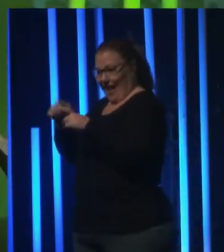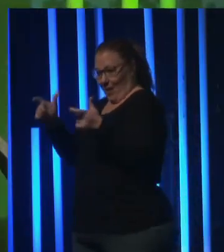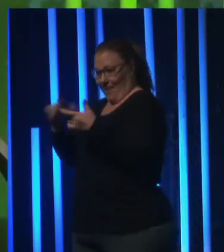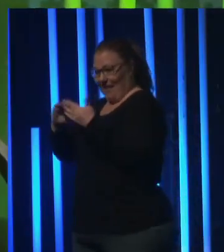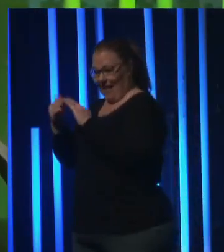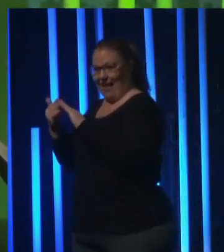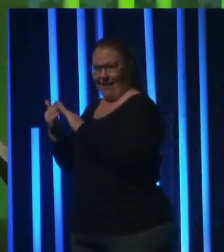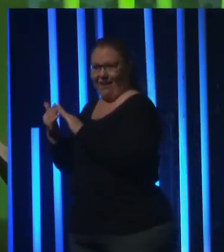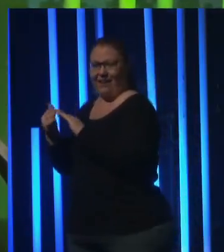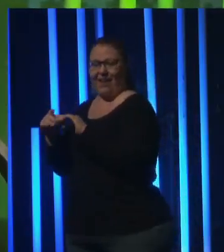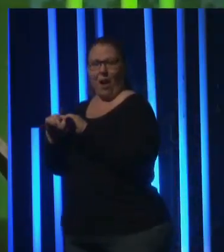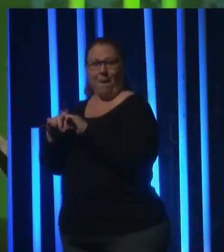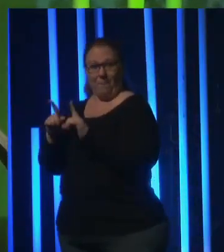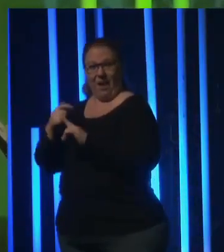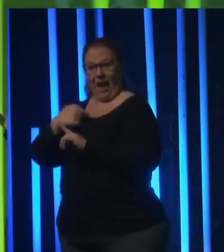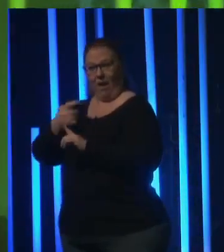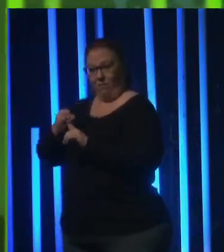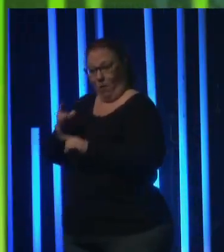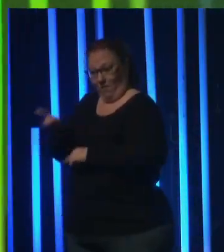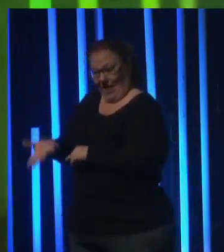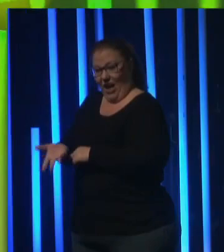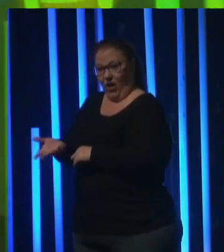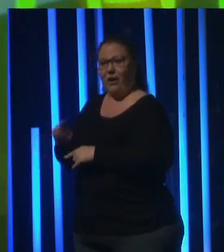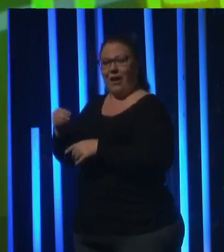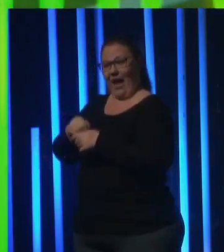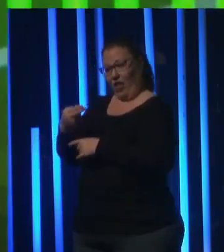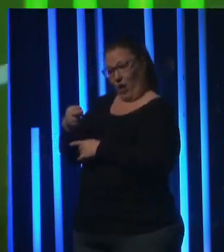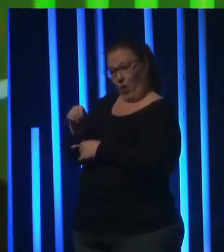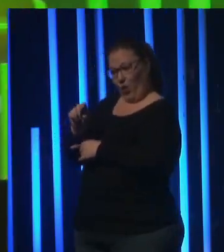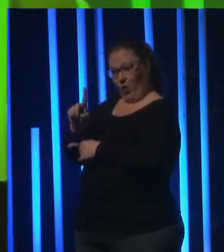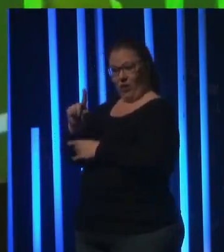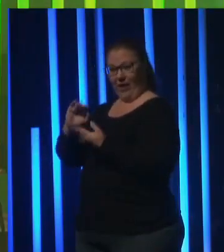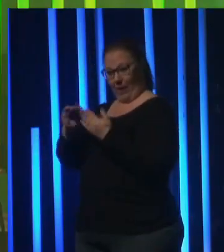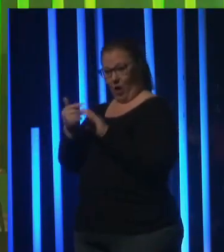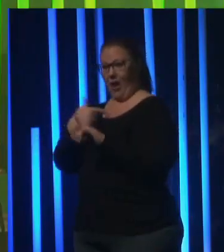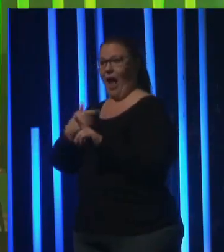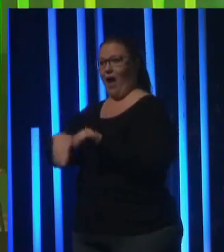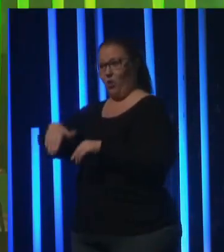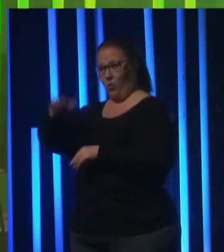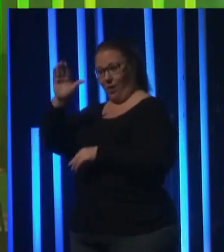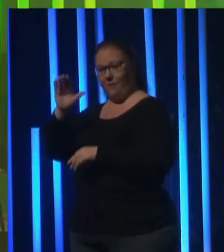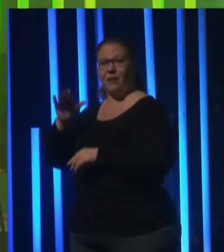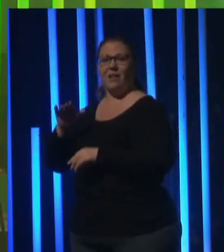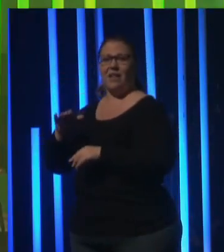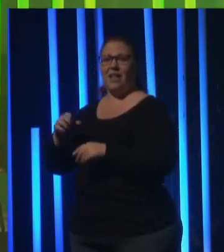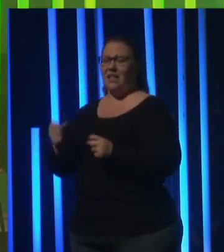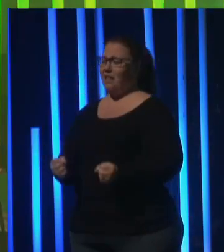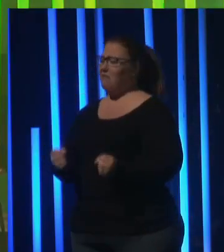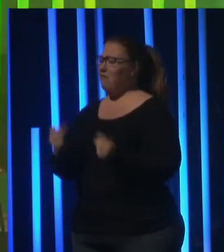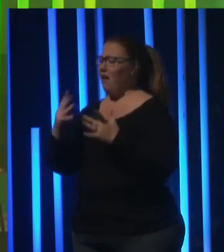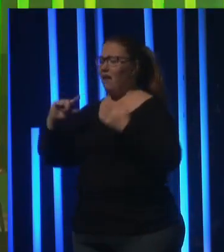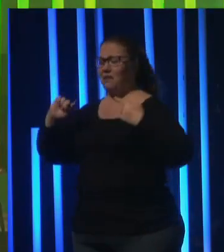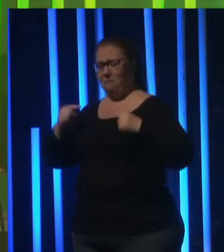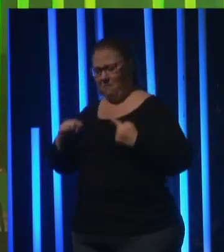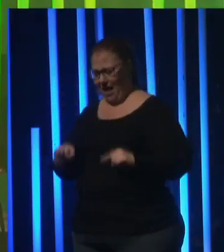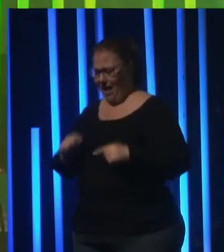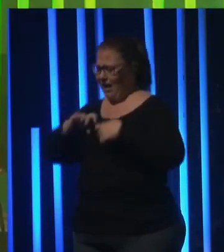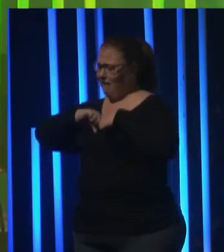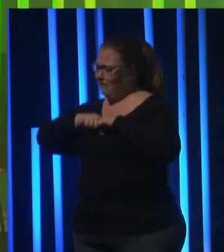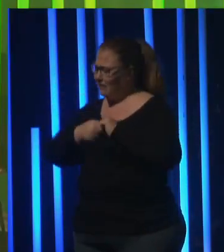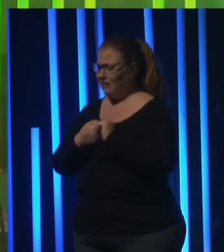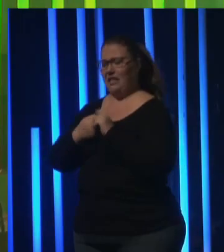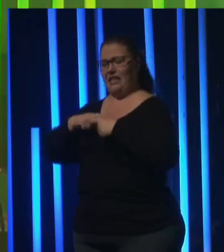is. But I'm straight up from the hood. But in the hood I grew up in, there was all of this pain and there was all this